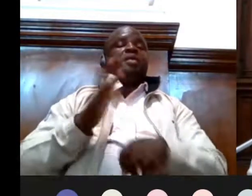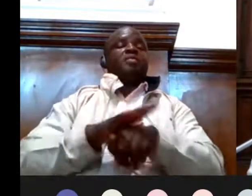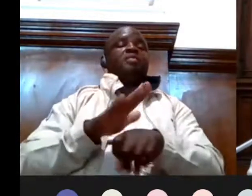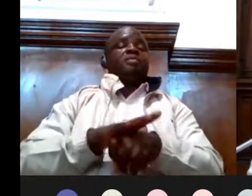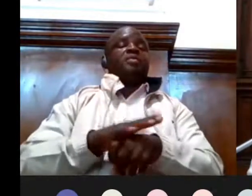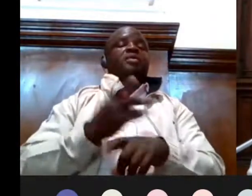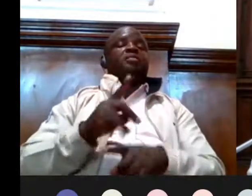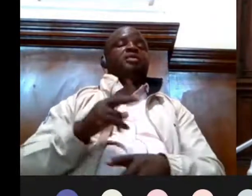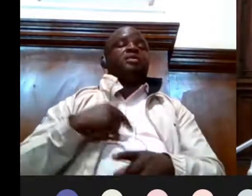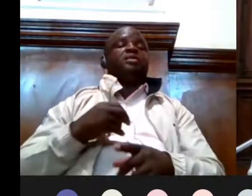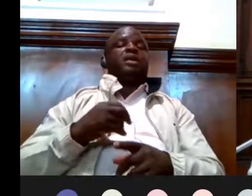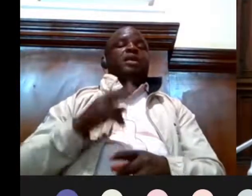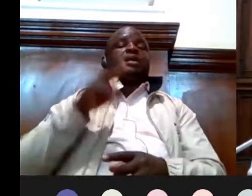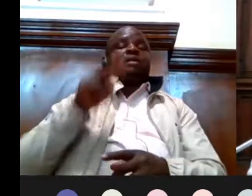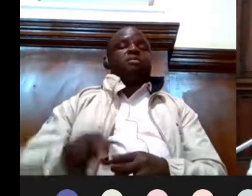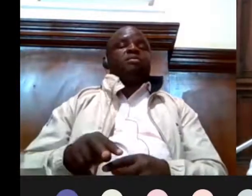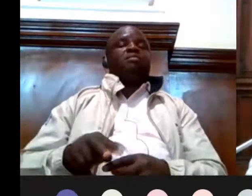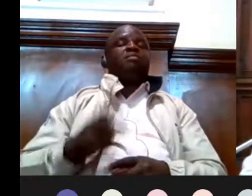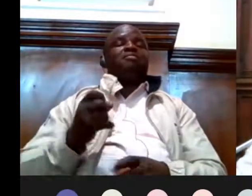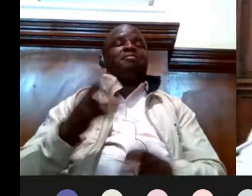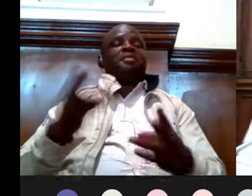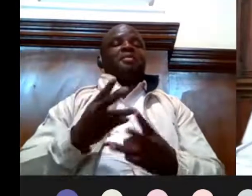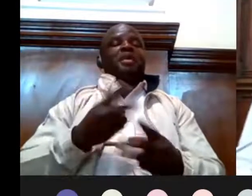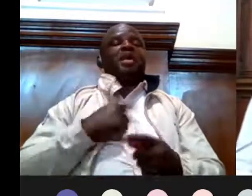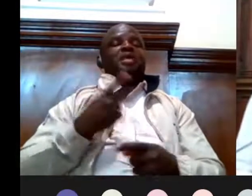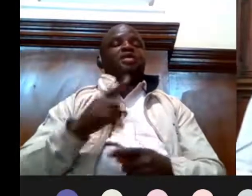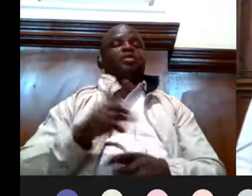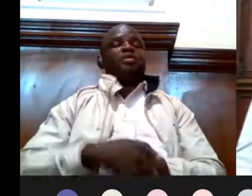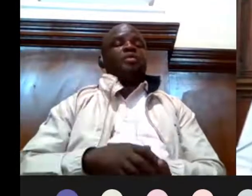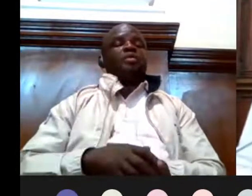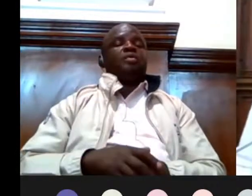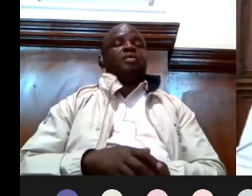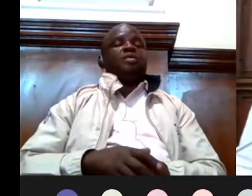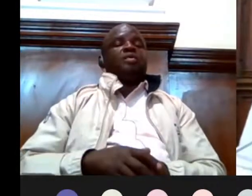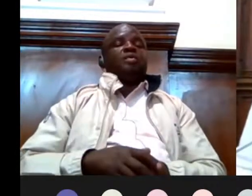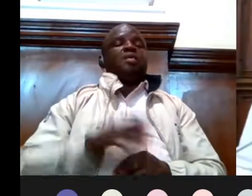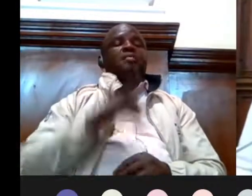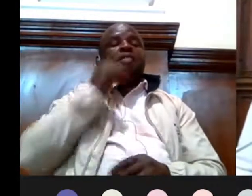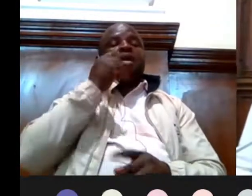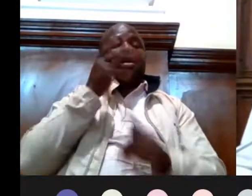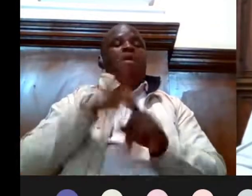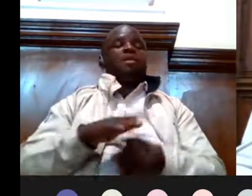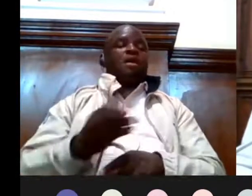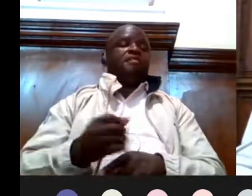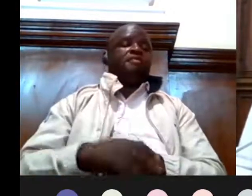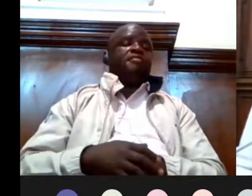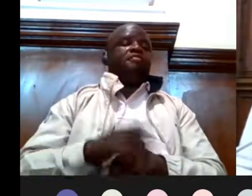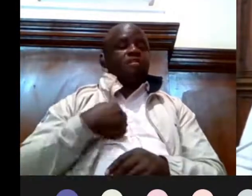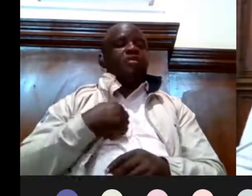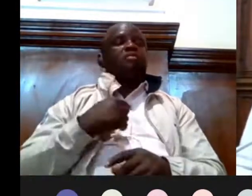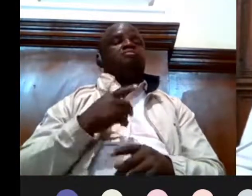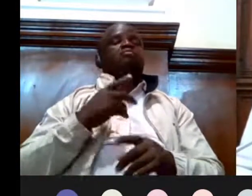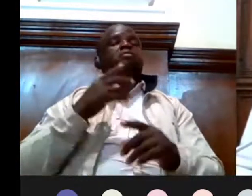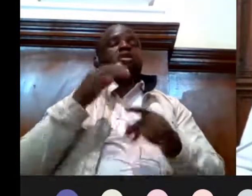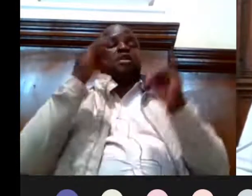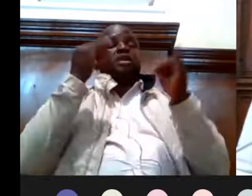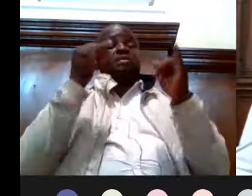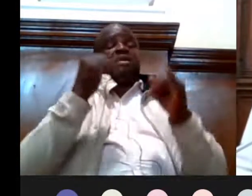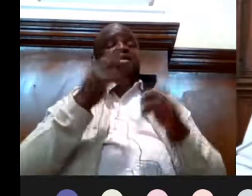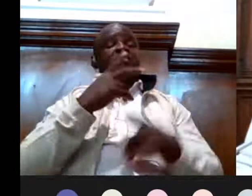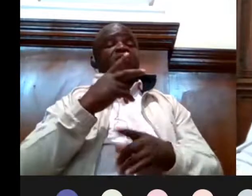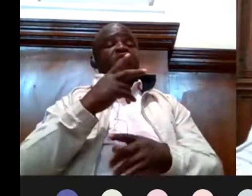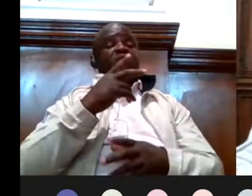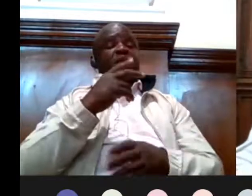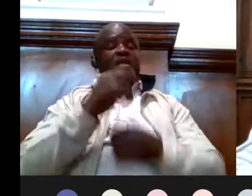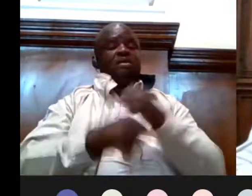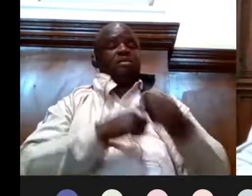and reduce women to passive beings at the mercy of men. We celebrate this year's Women's Month